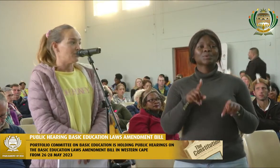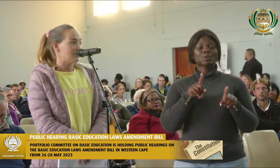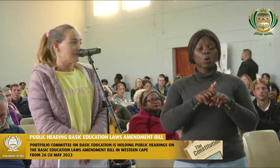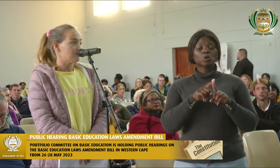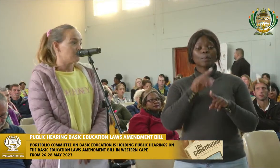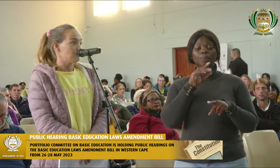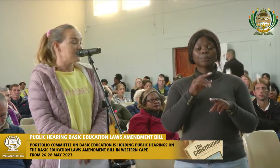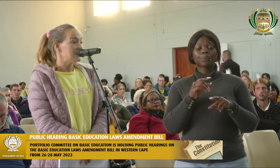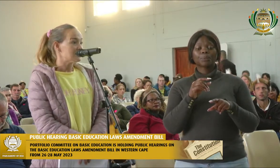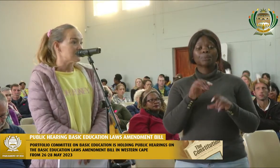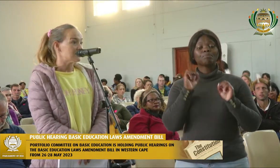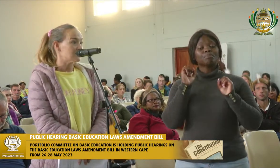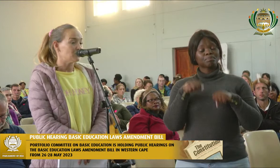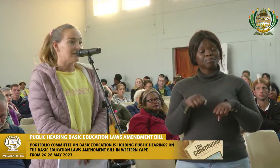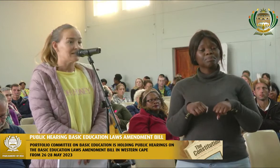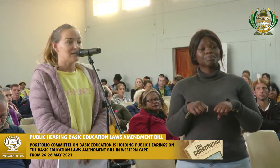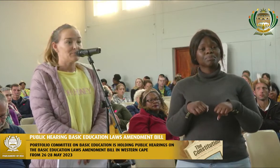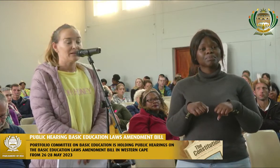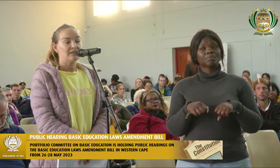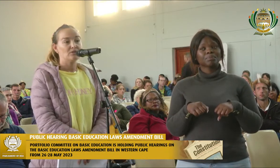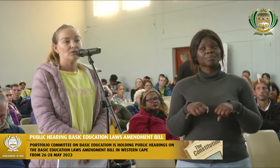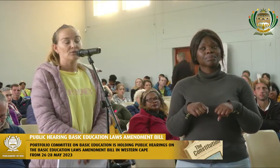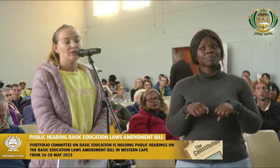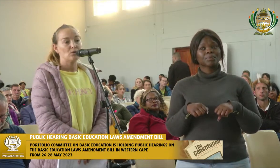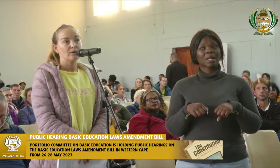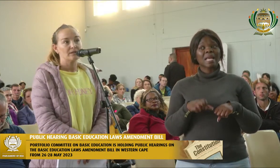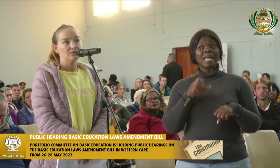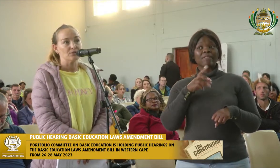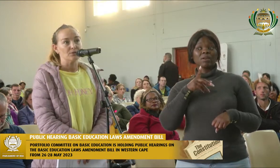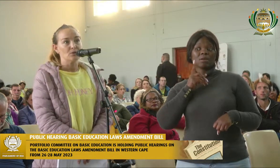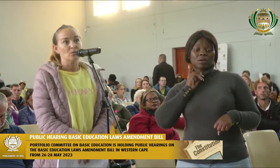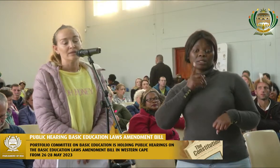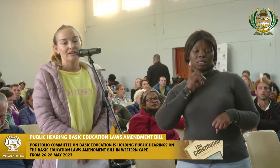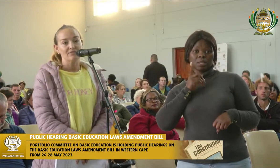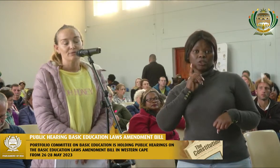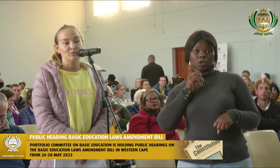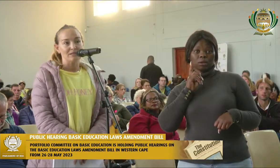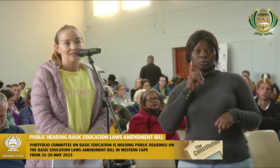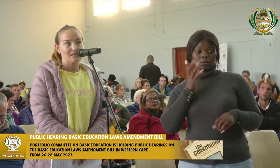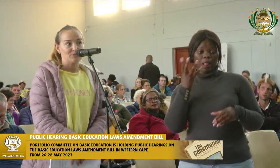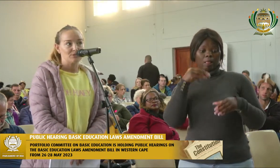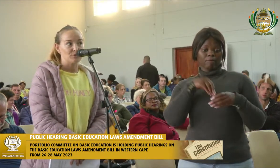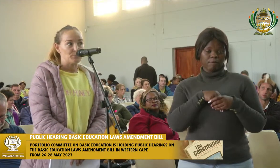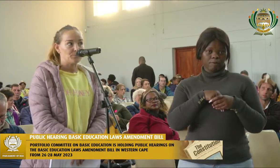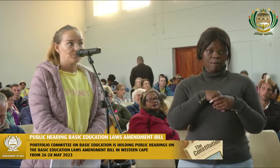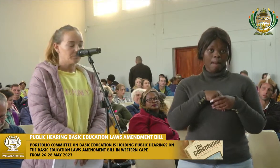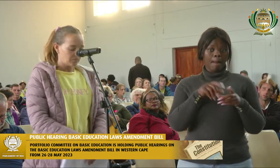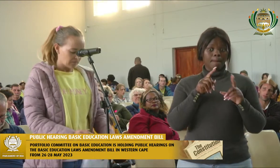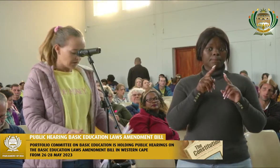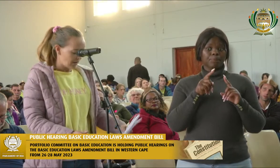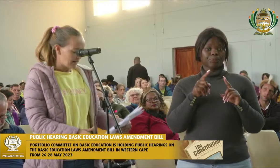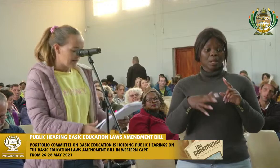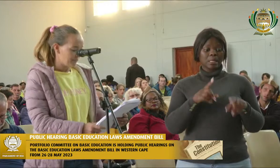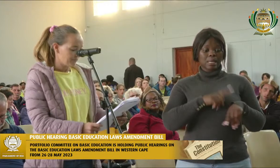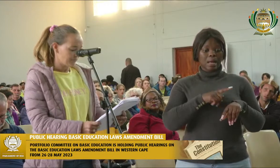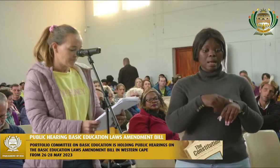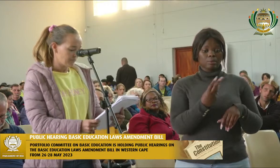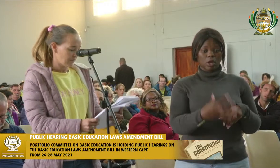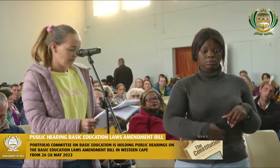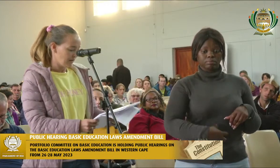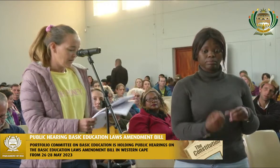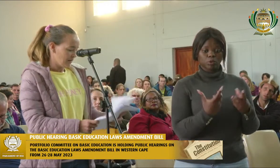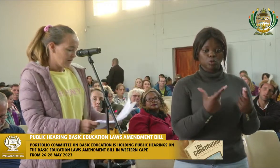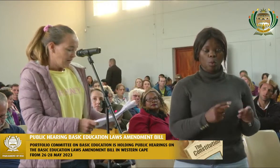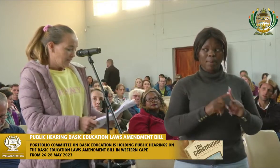that will happen with teachers when they step in and they don't do it according to what the government wants them to do.